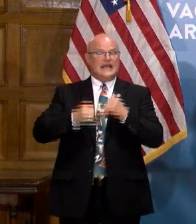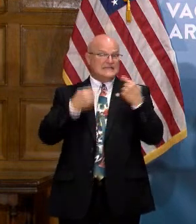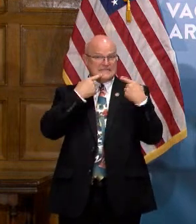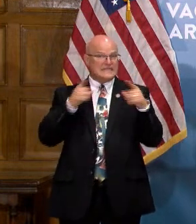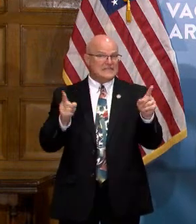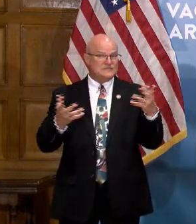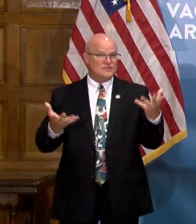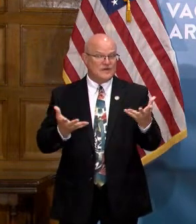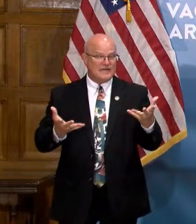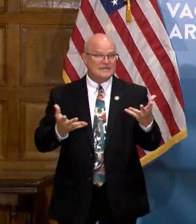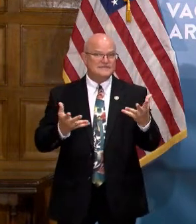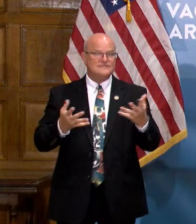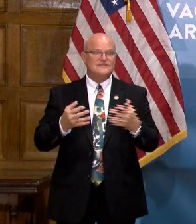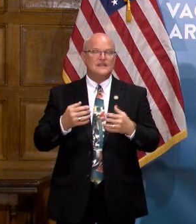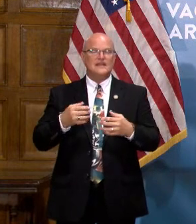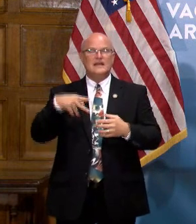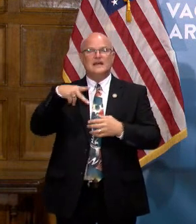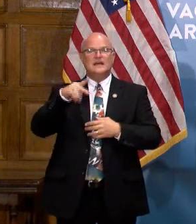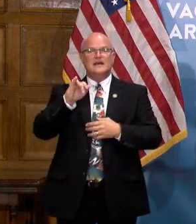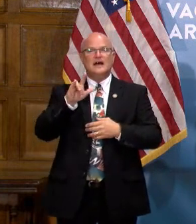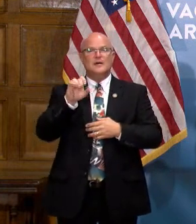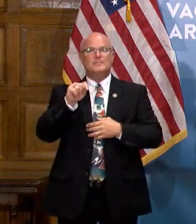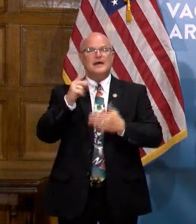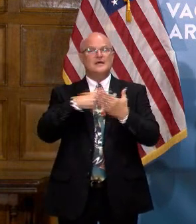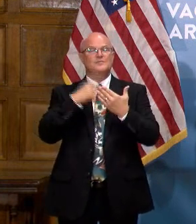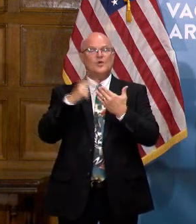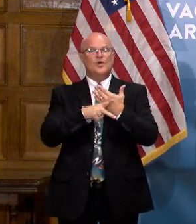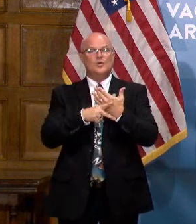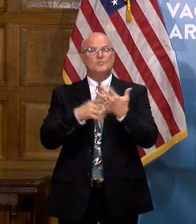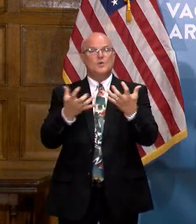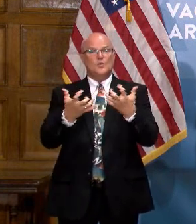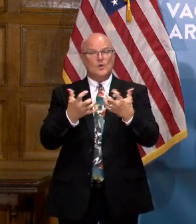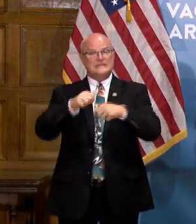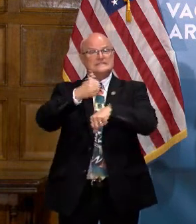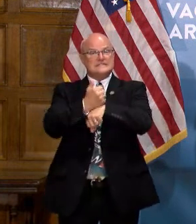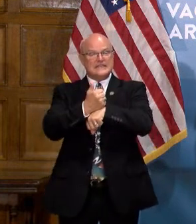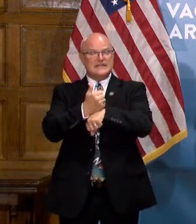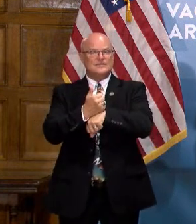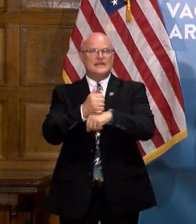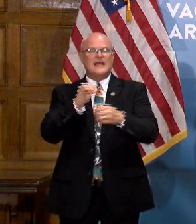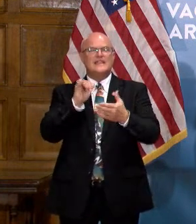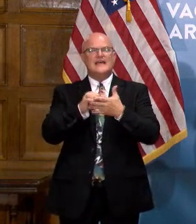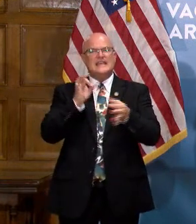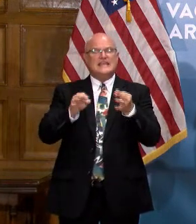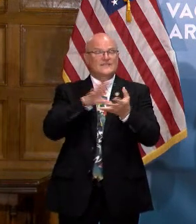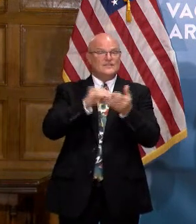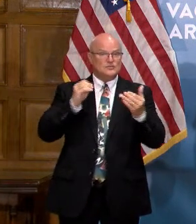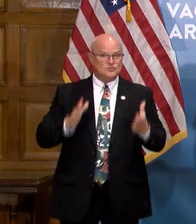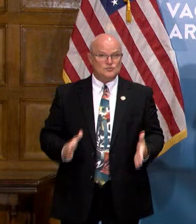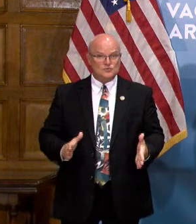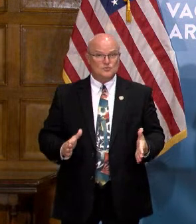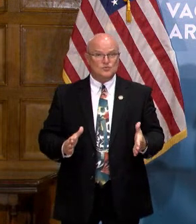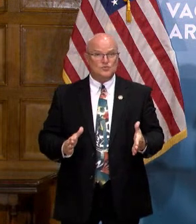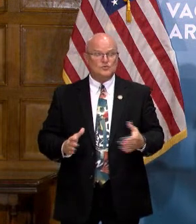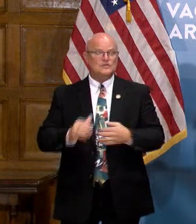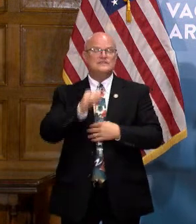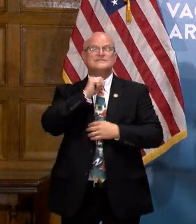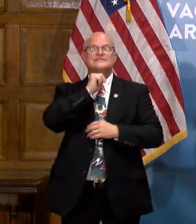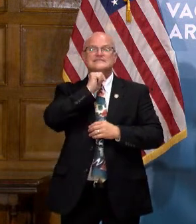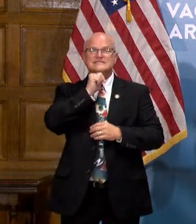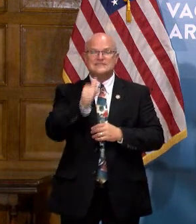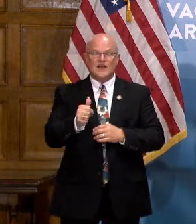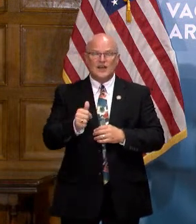today is a pilot program that we want to institute, and that is that if a student who does